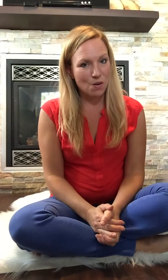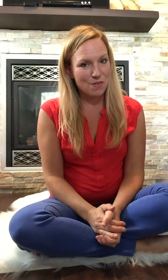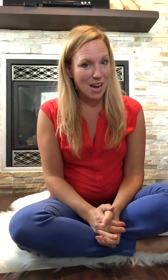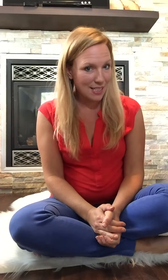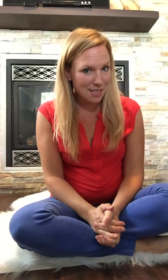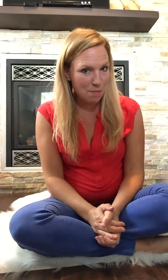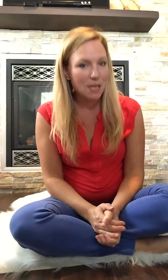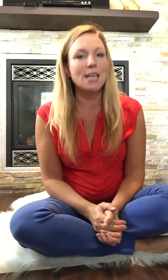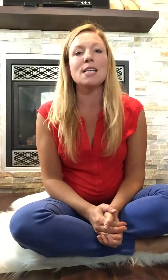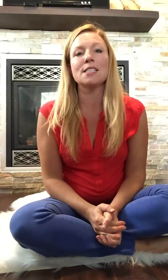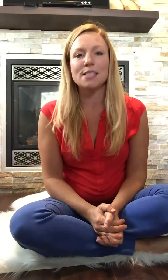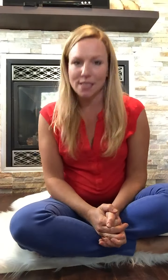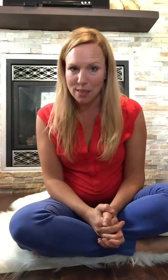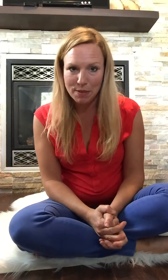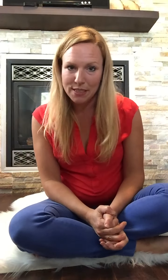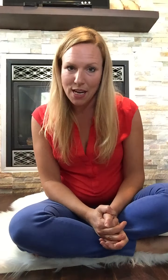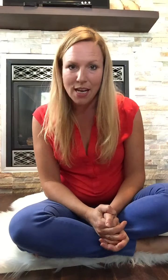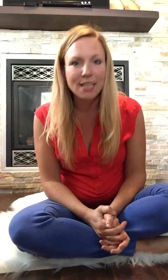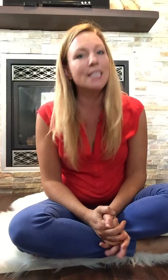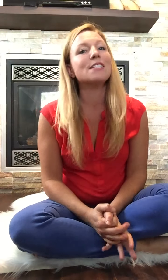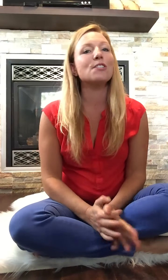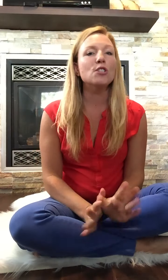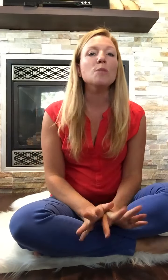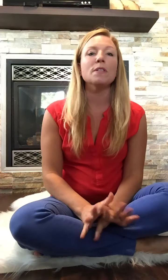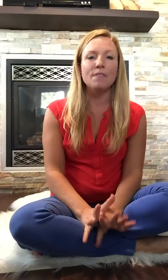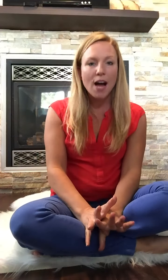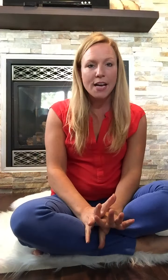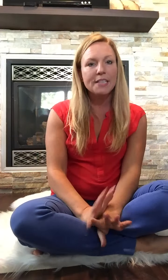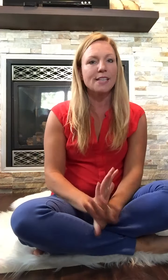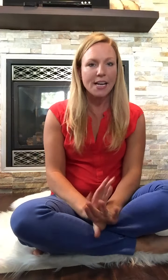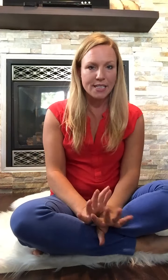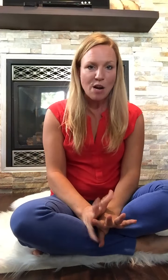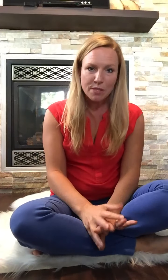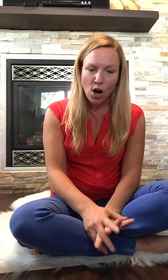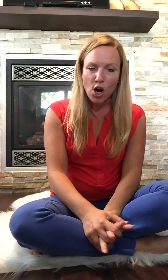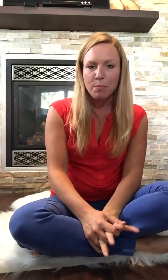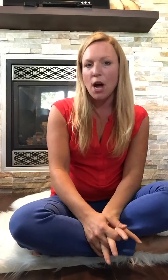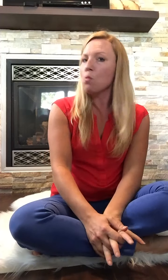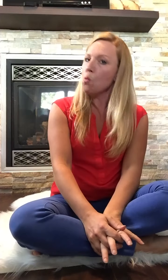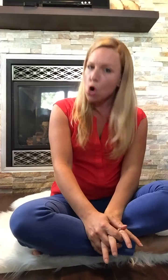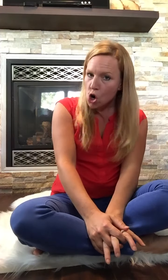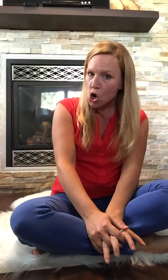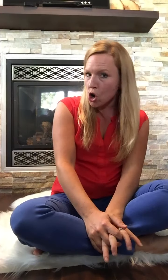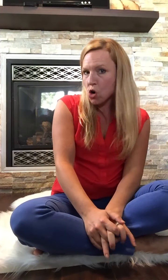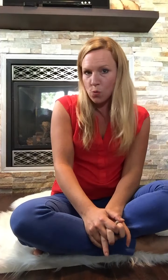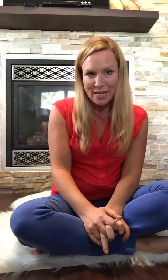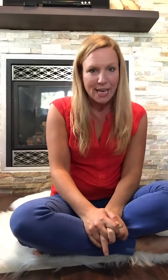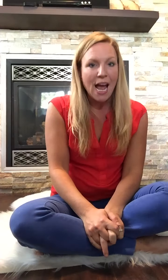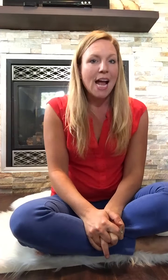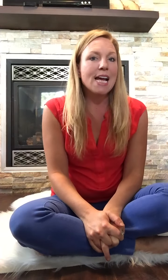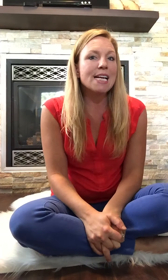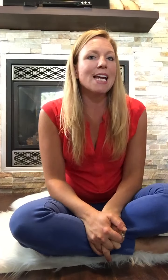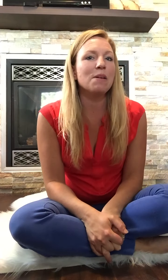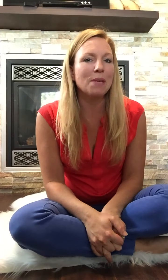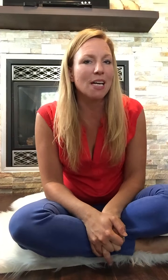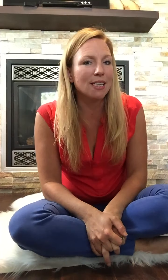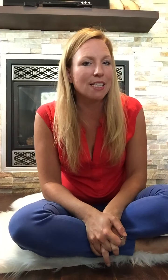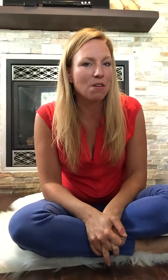So next up is Silly Pizza. It is a super fun signing time song, but woo-wee, it can be a little